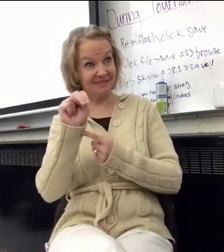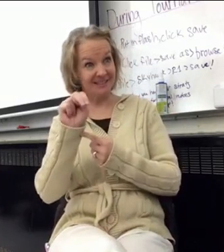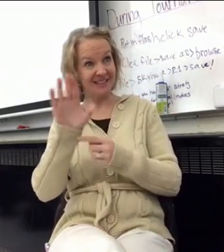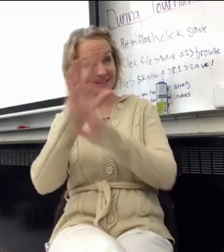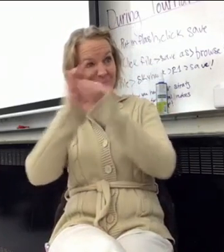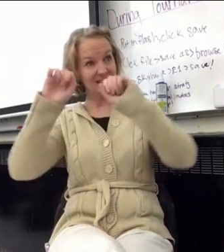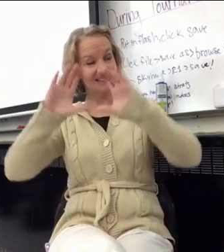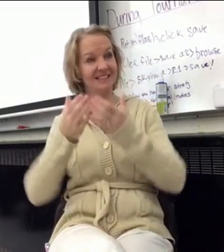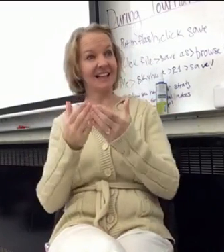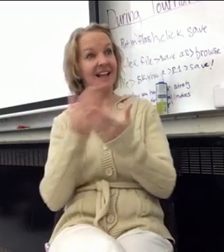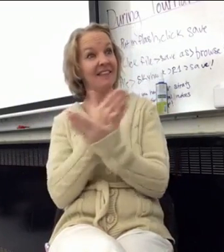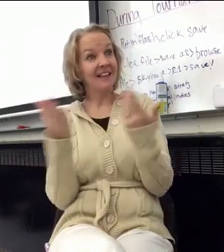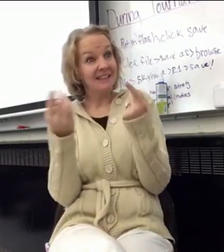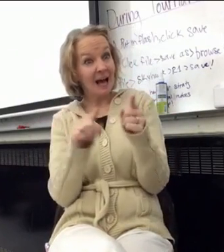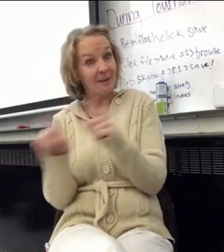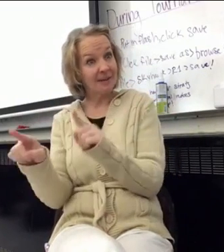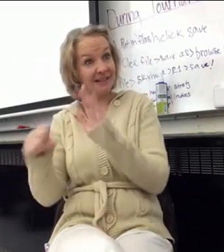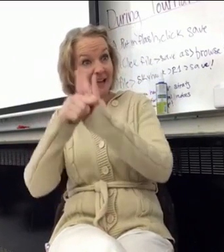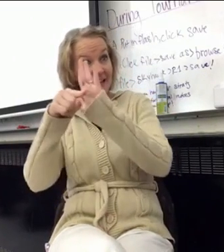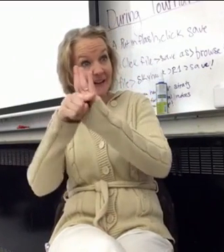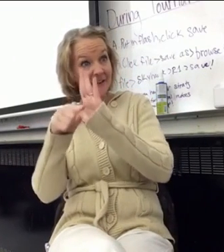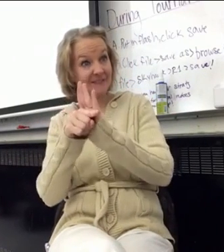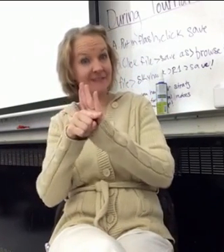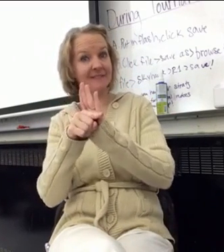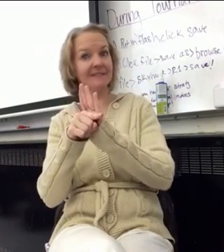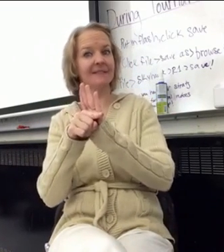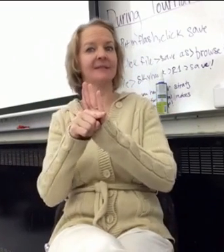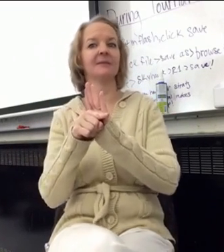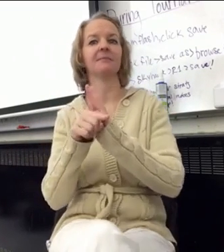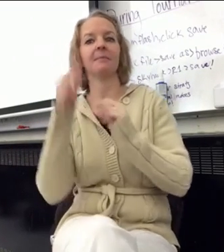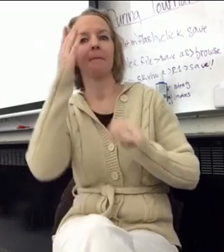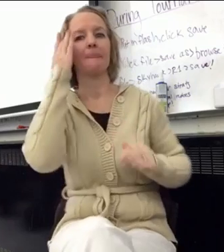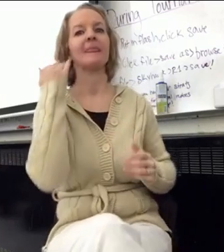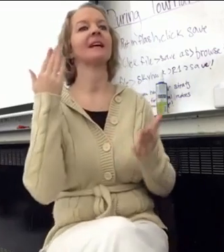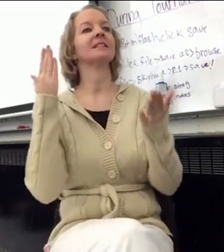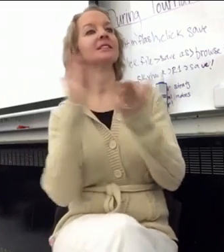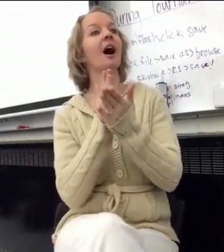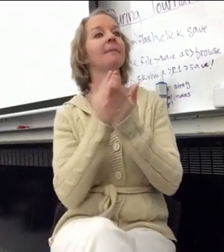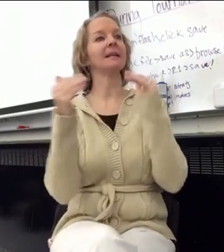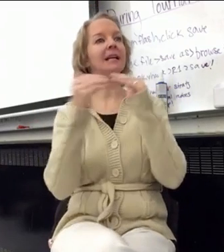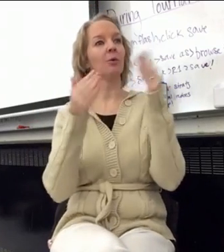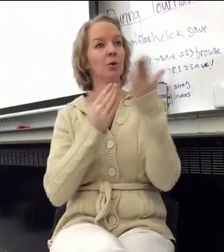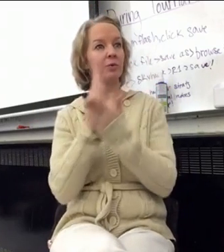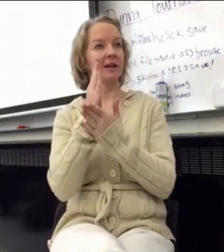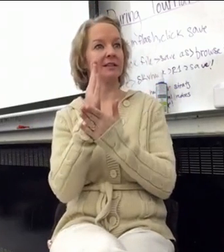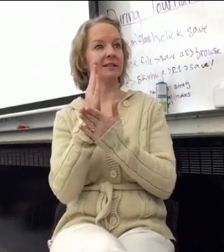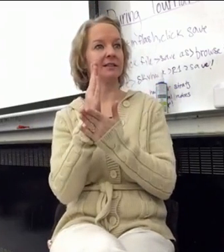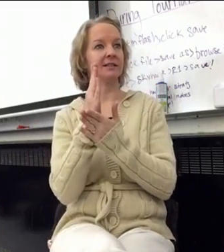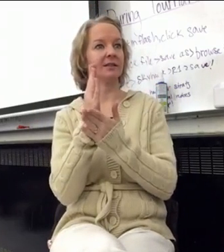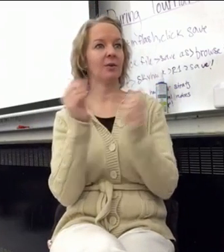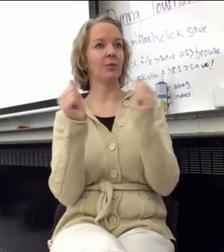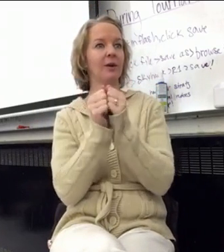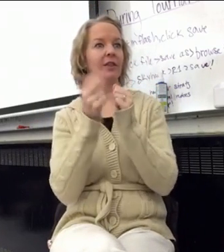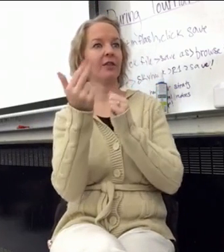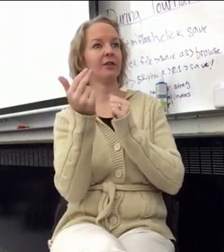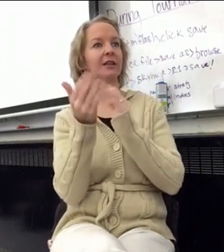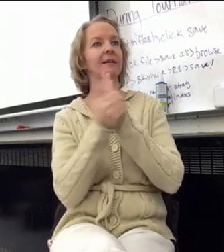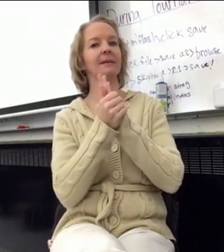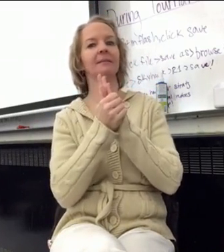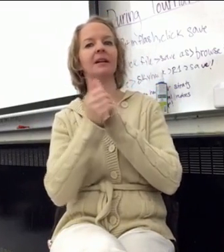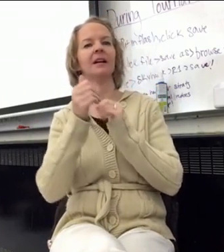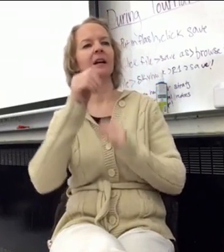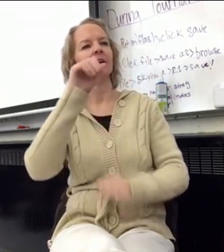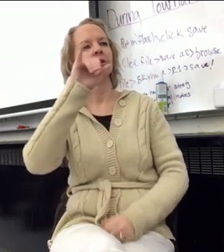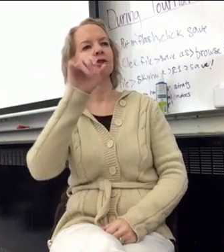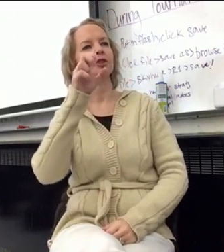going to happen, if you will star or highlight stopped equal rights at the 13th Amendment. He